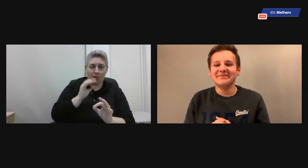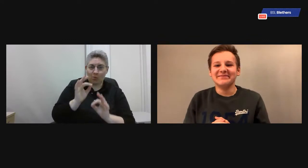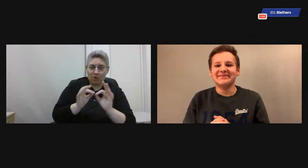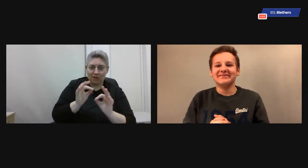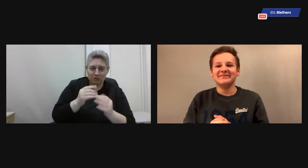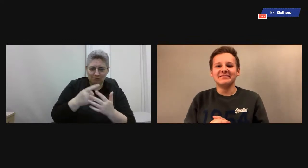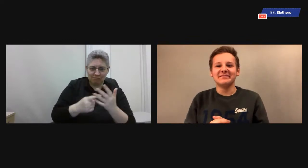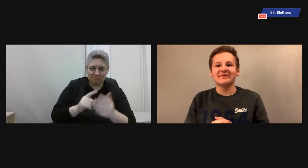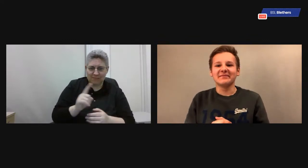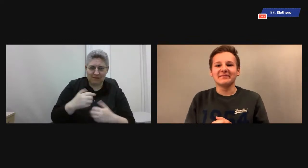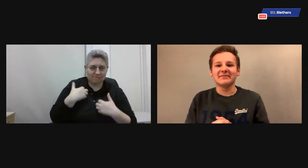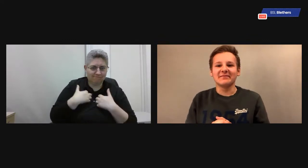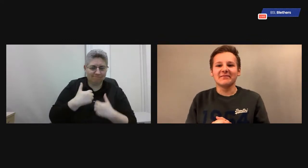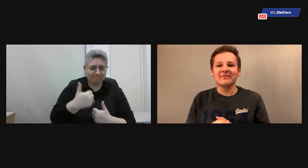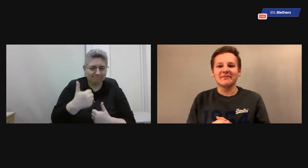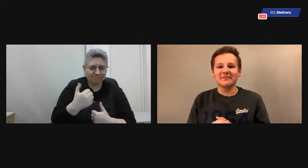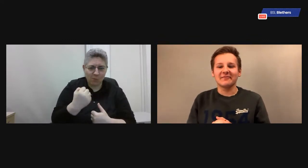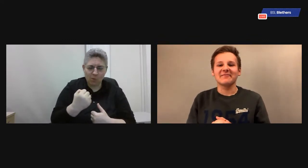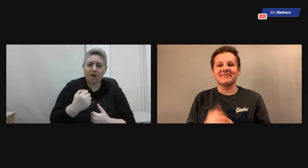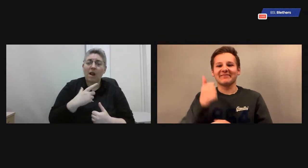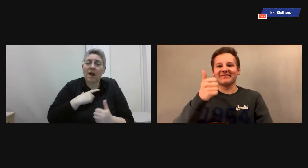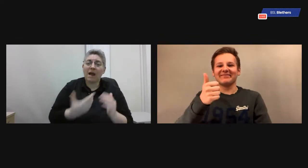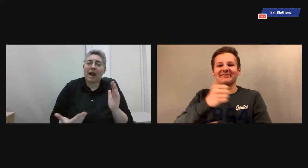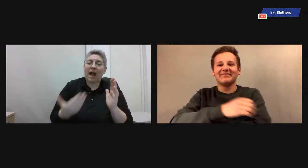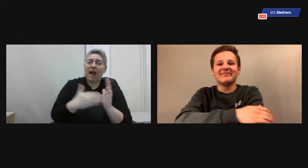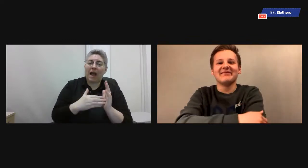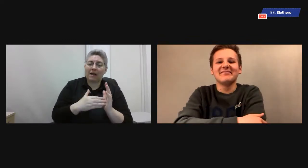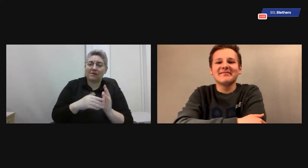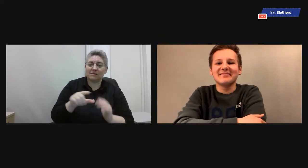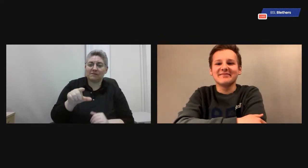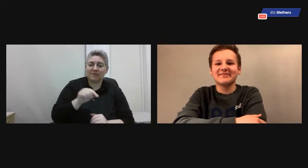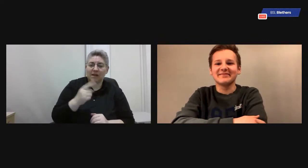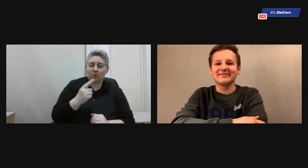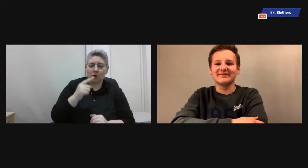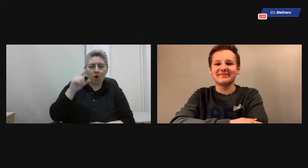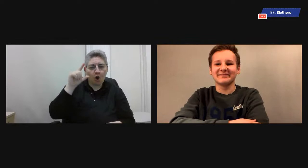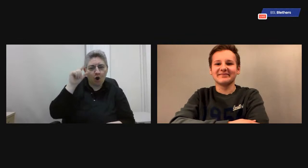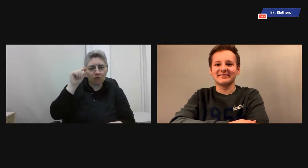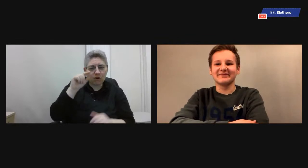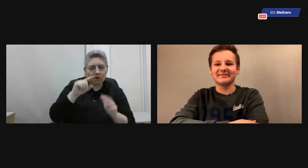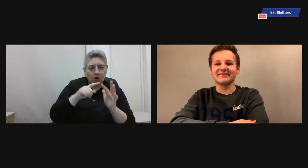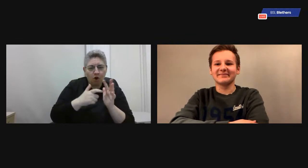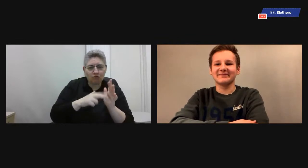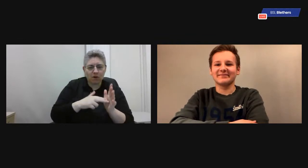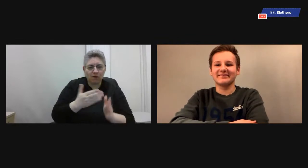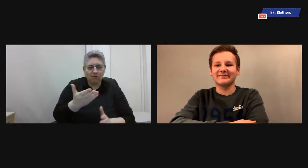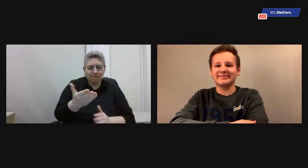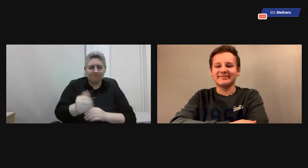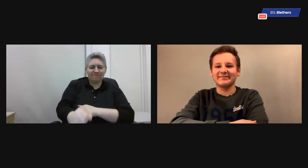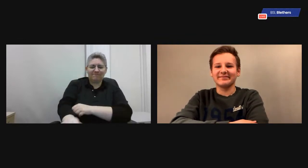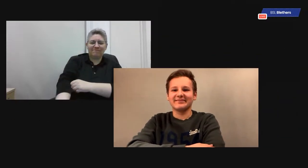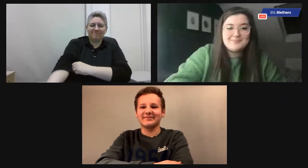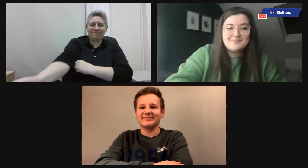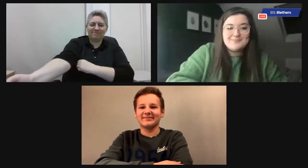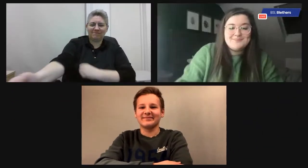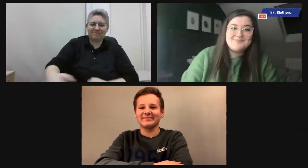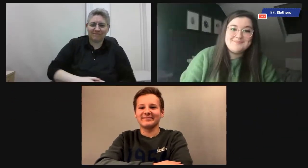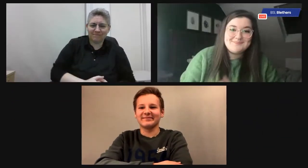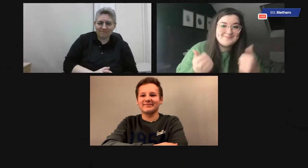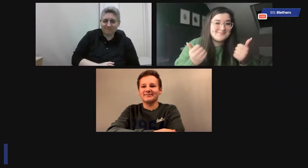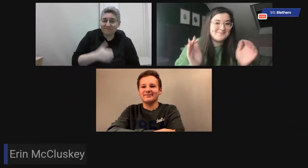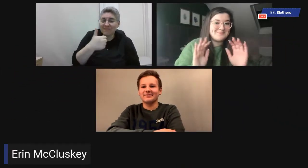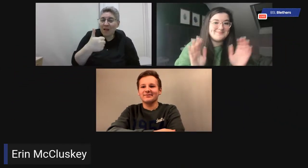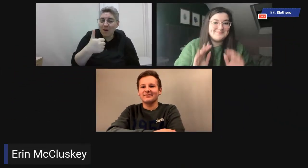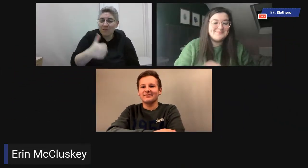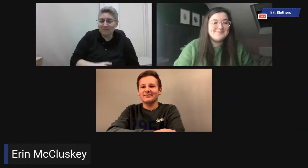And I'm Great. from Scotland. I've got some questions for you later, so just bear with us for a moment, Kristers, while we introduce Erin McCluskey.